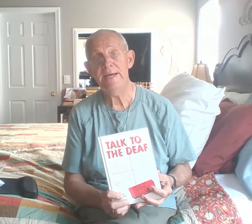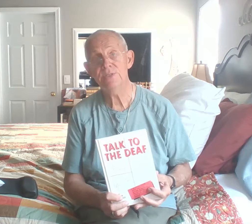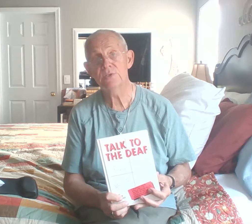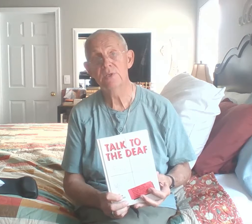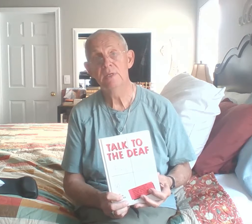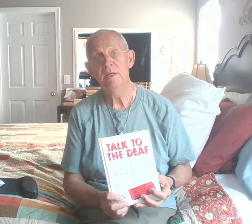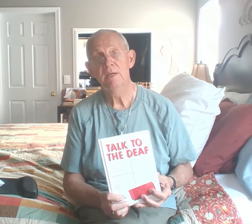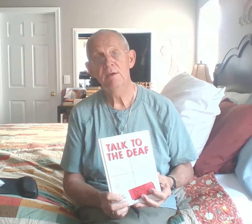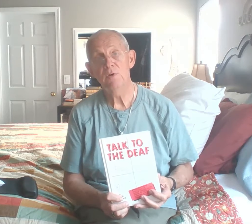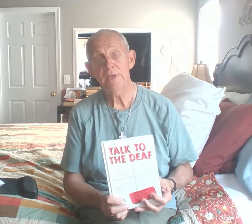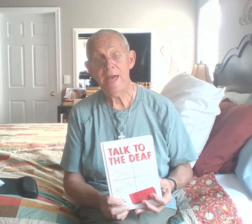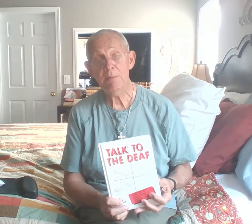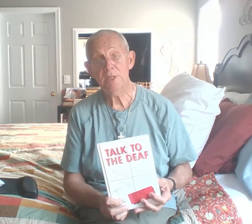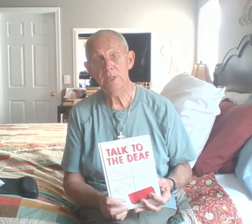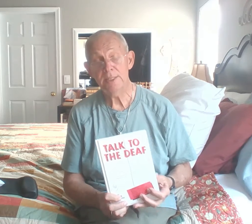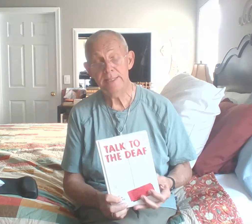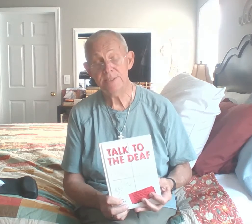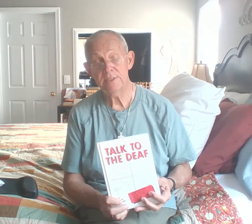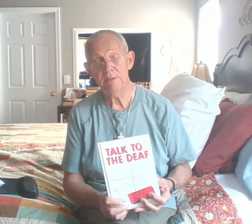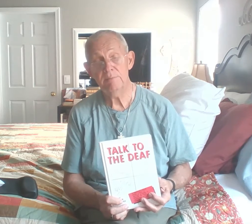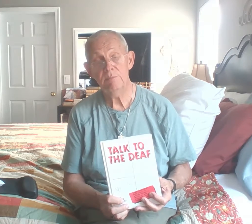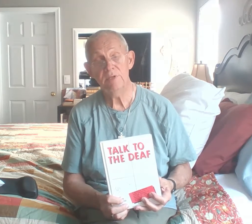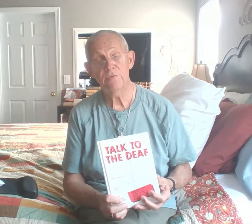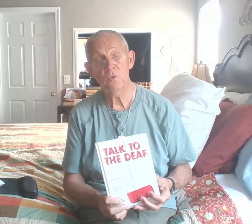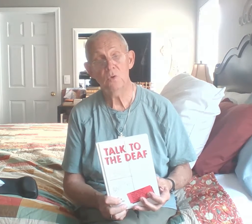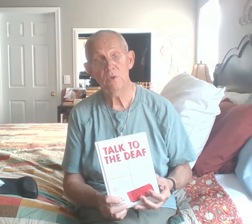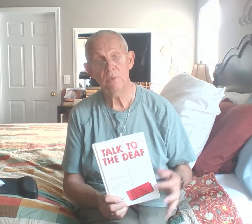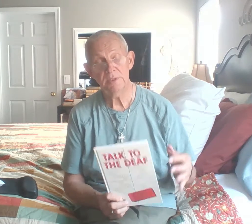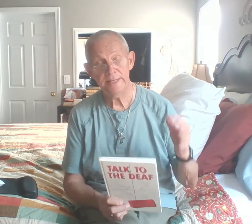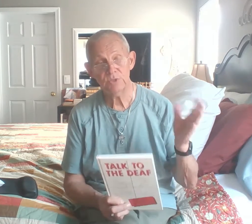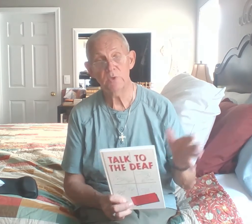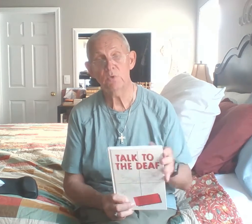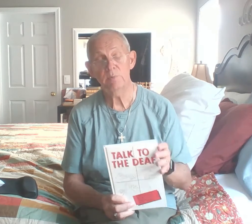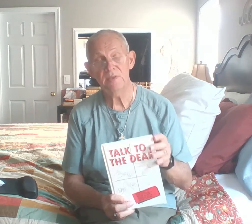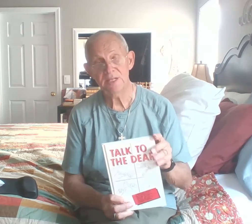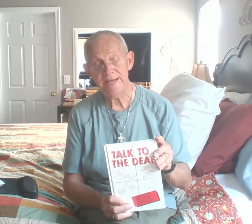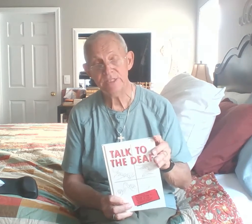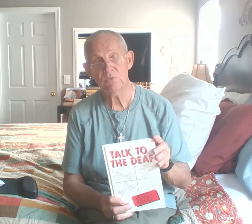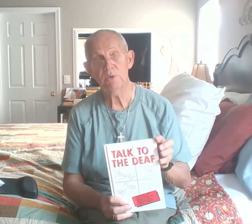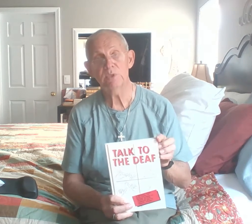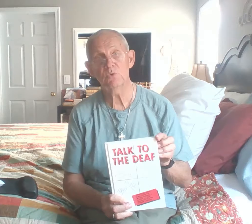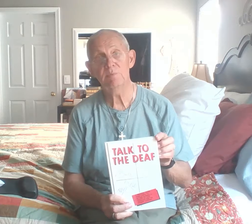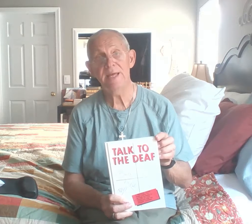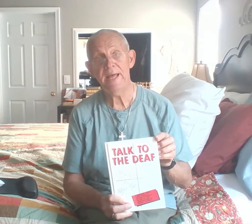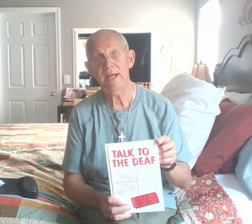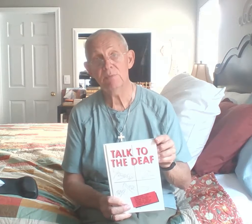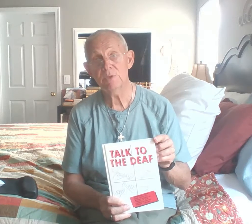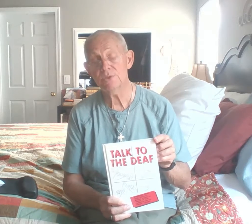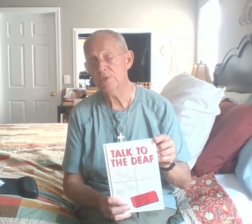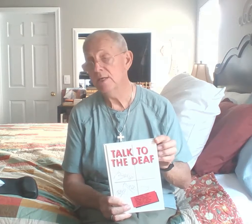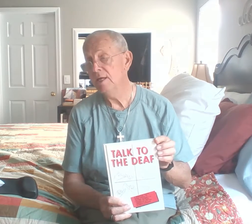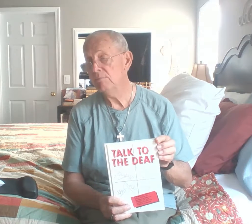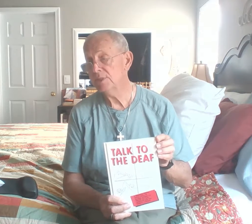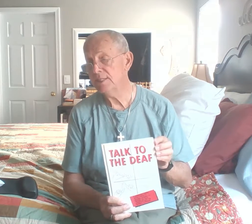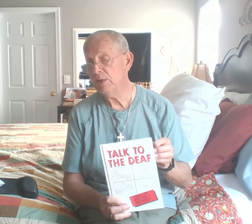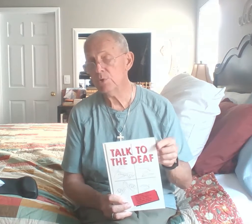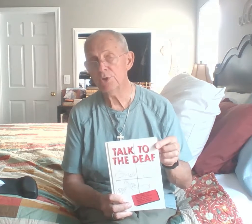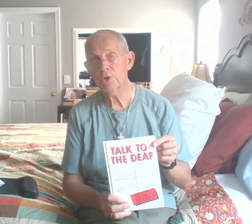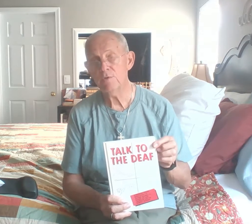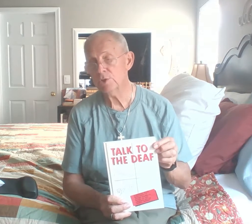last vocabulary lesson before, well, next week will be the last one, which will be animals. But today we're going to go over